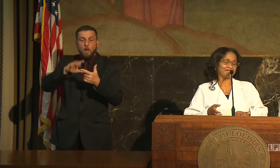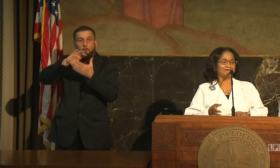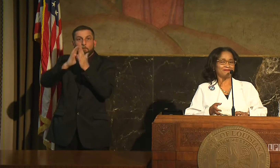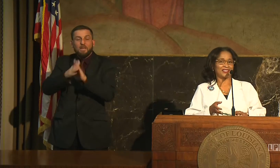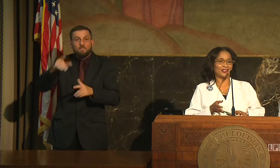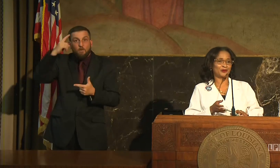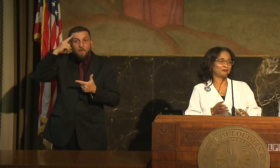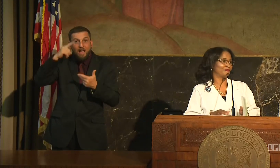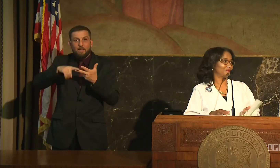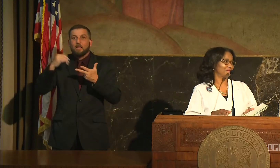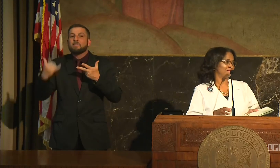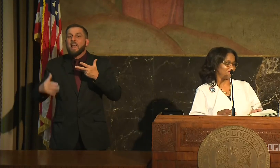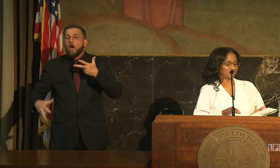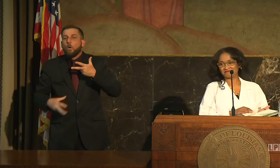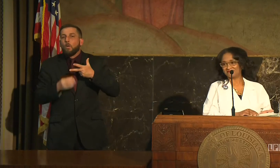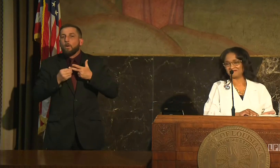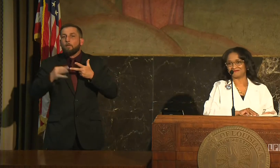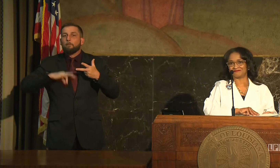perks. Thank you.